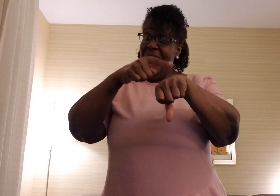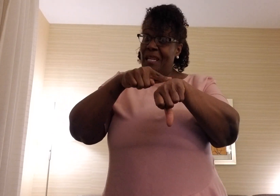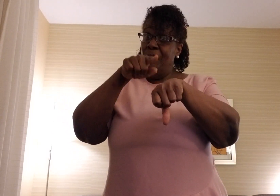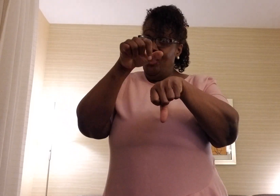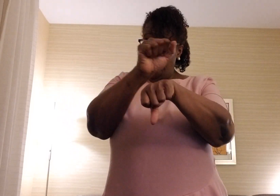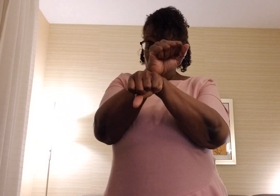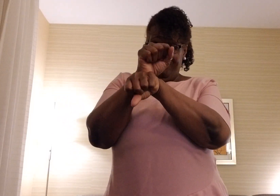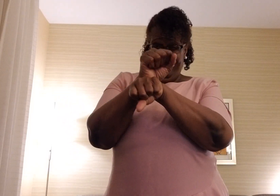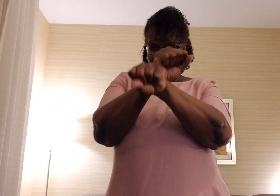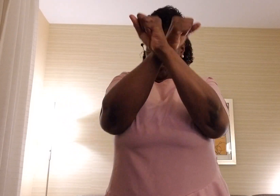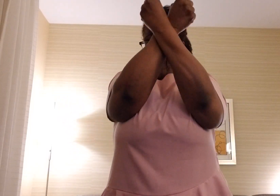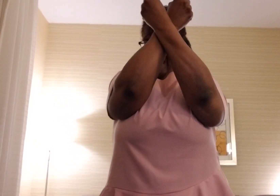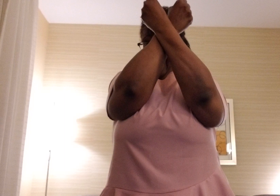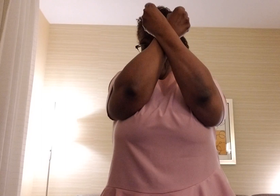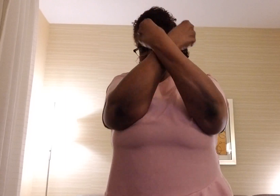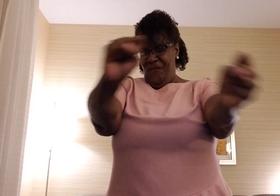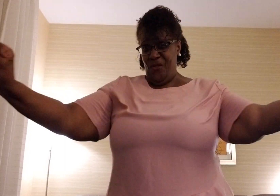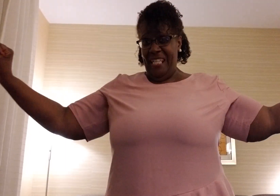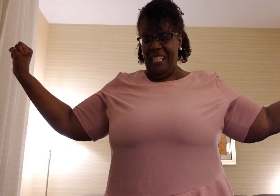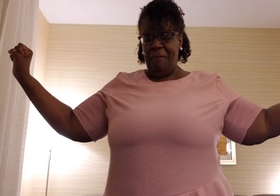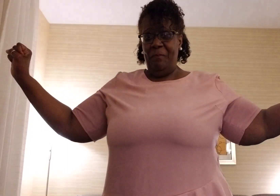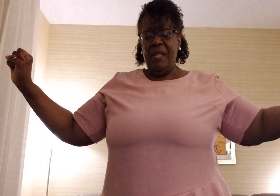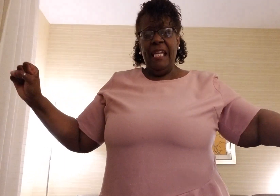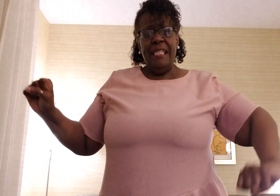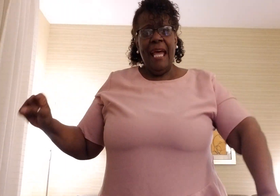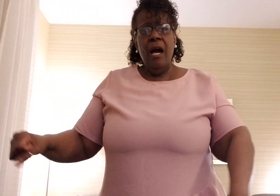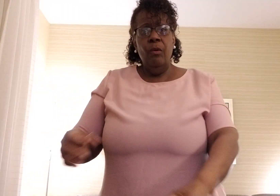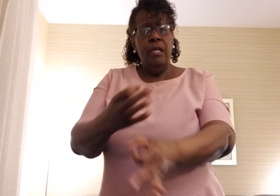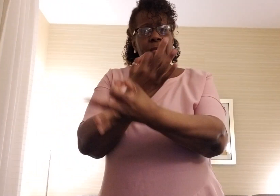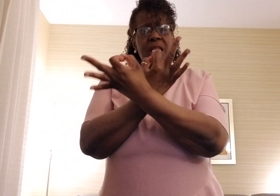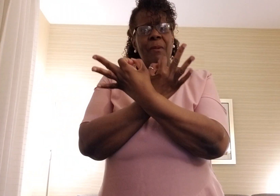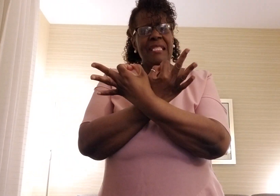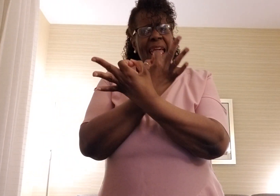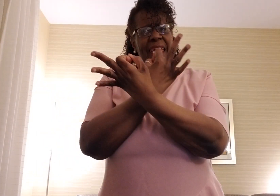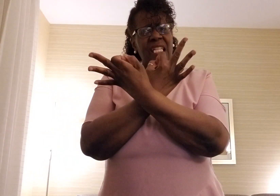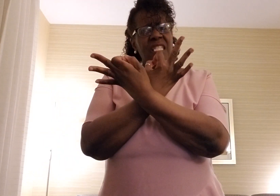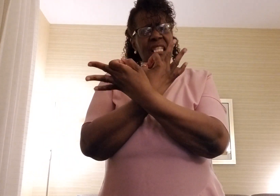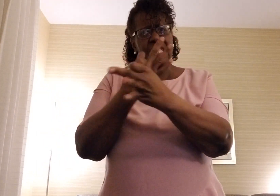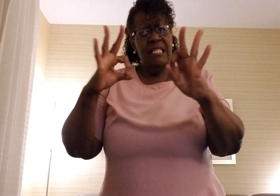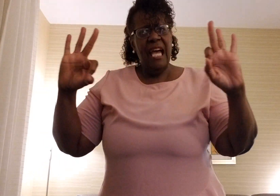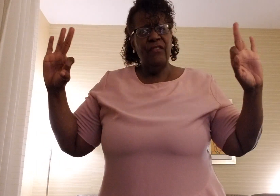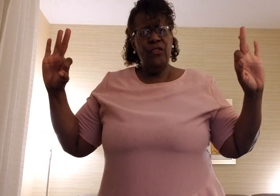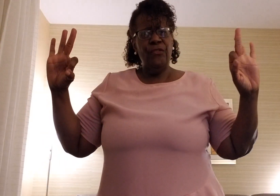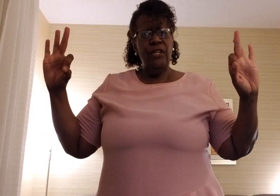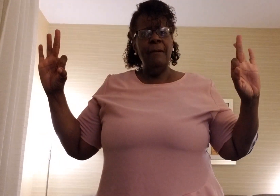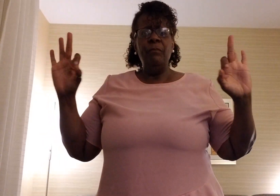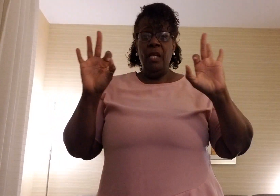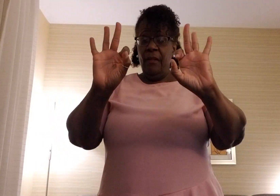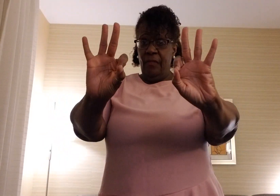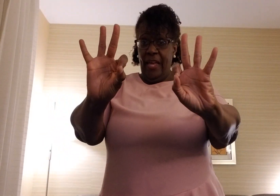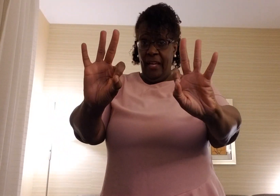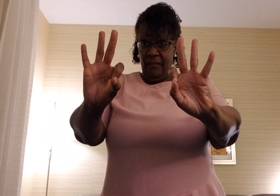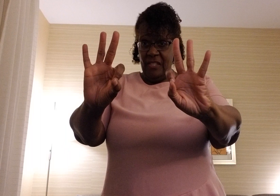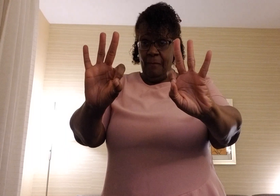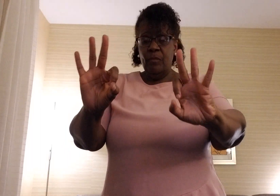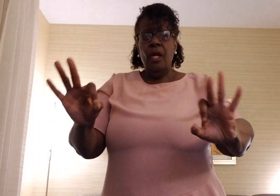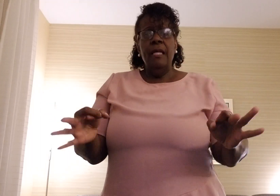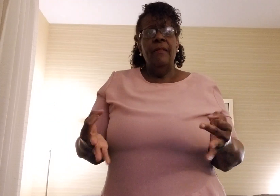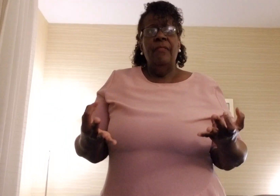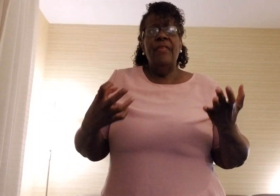time you break free. Now, somebody say, hey, isn't this a sign for free? The F's, that